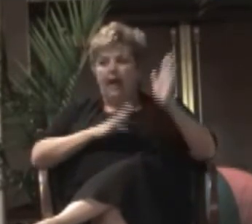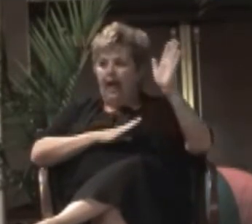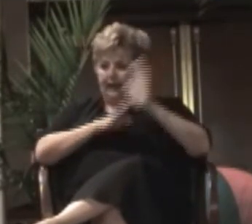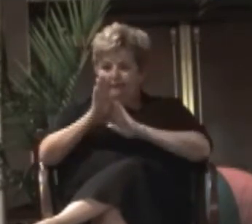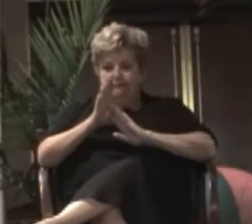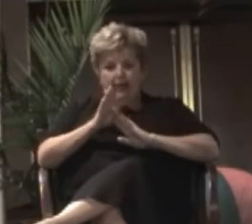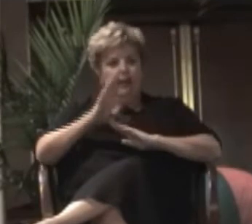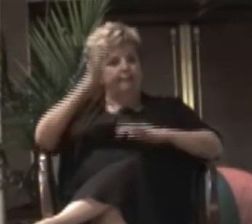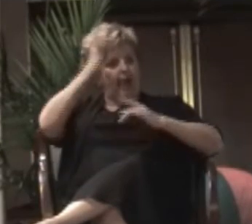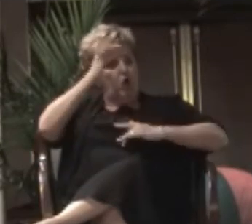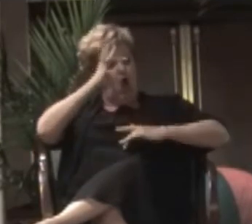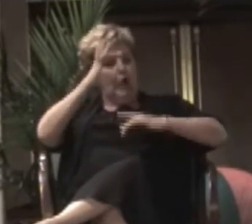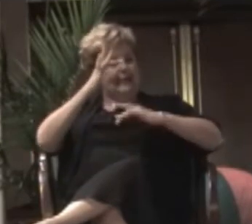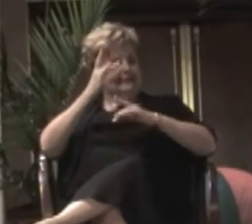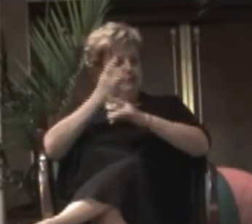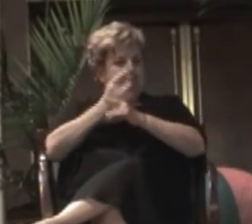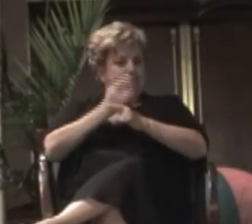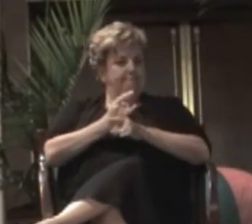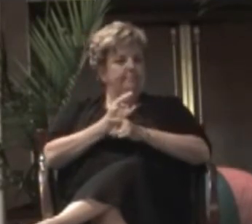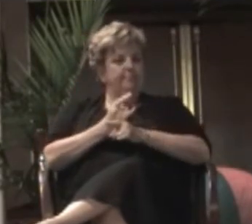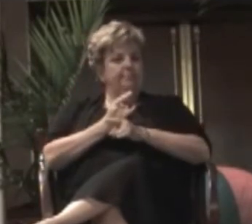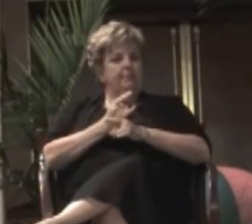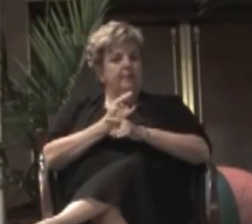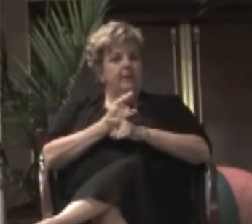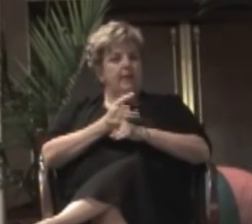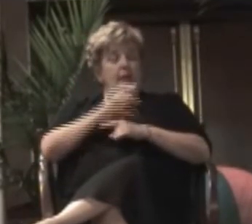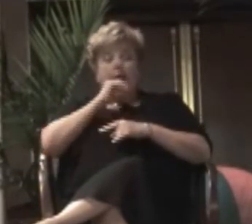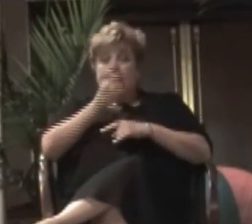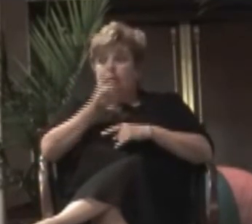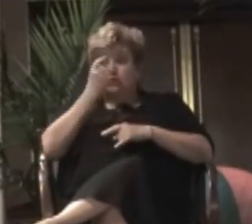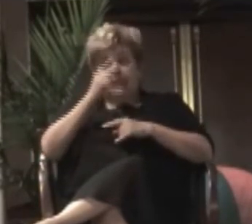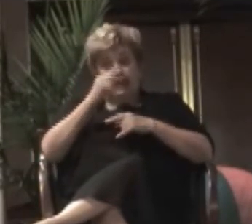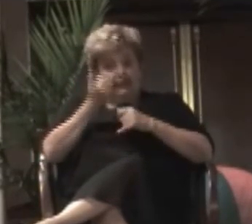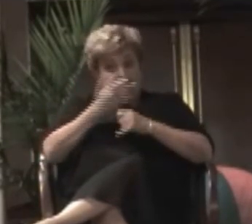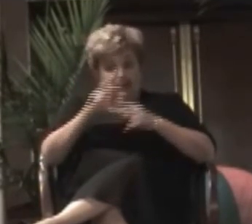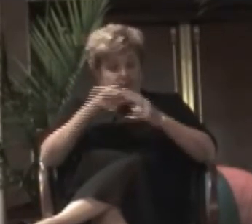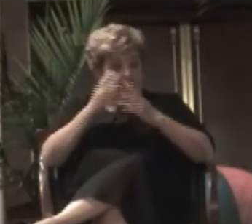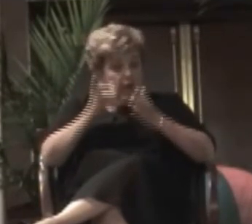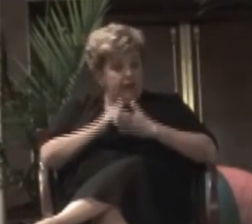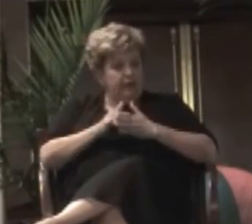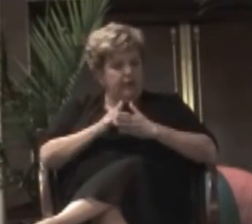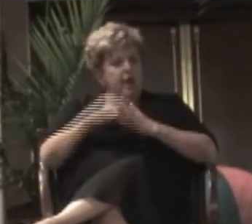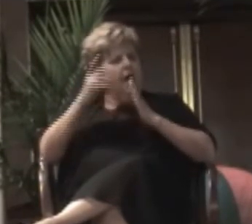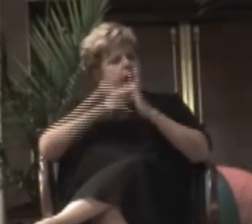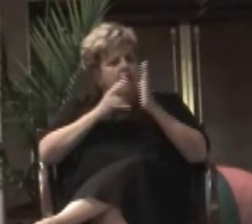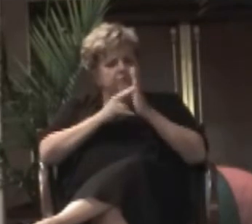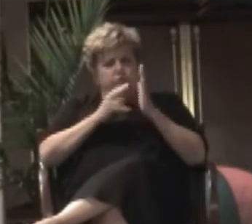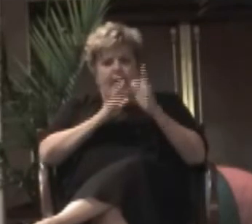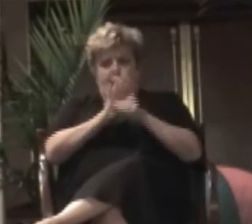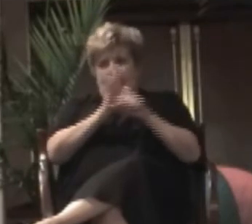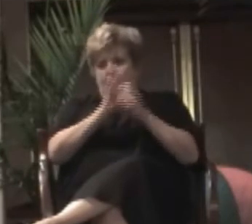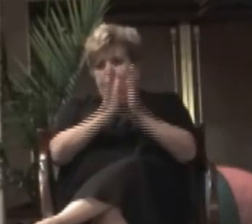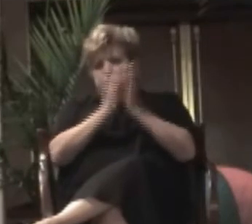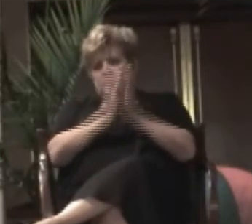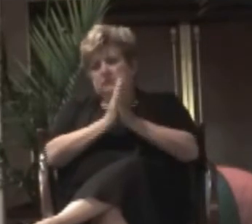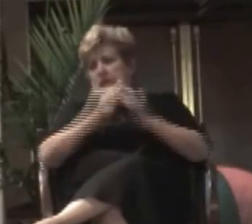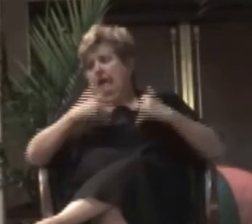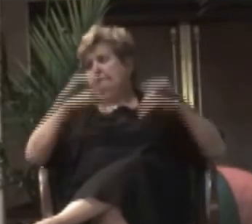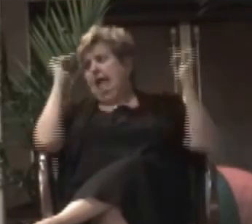this. I mean, I've read a lot more about it than I ever wanted to know. I've read books that do nothing to give me a headache, explaining the etiology of alcoholism and